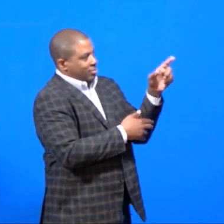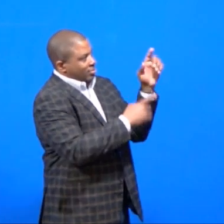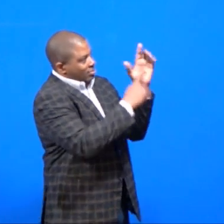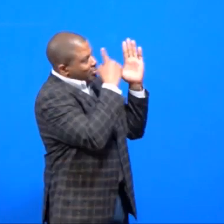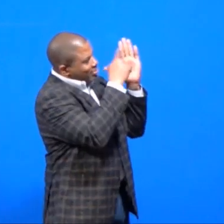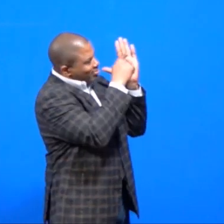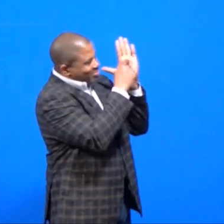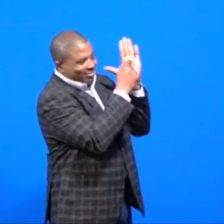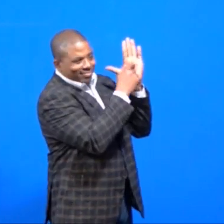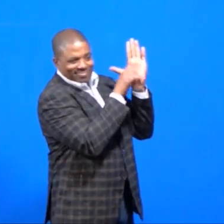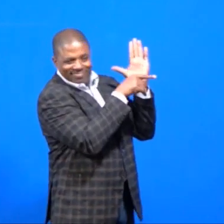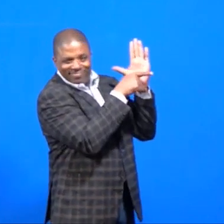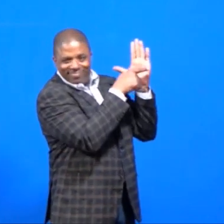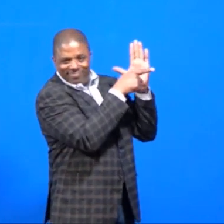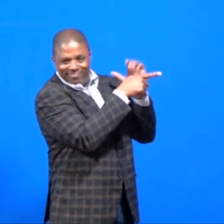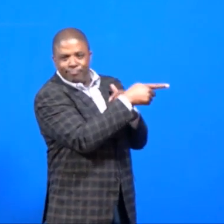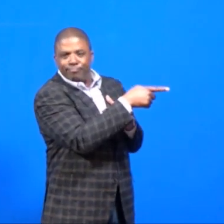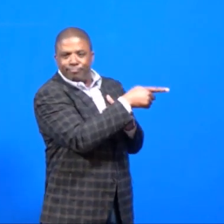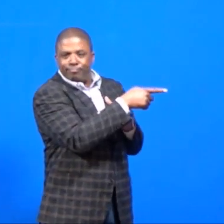Now in this country of Shechem,